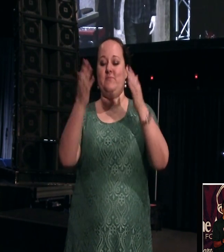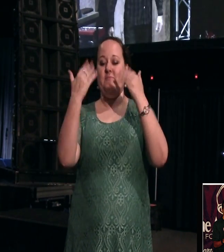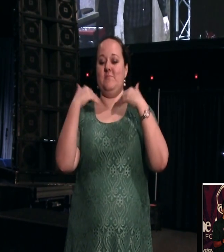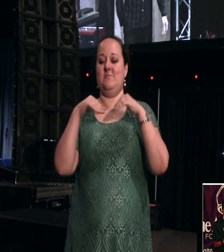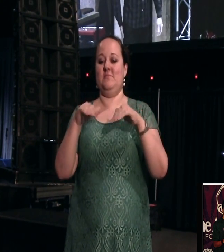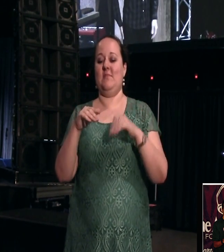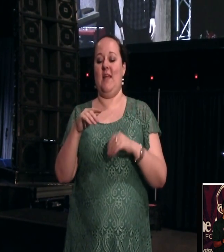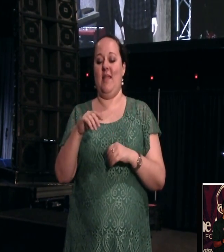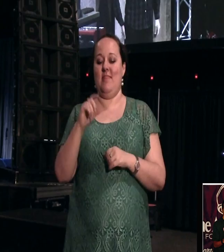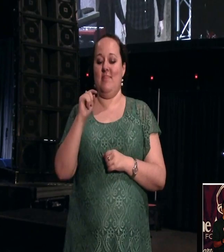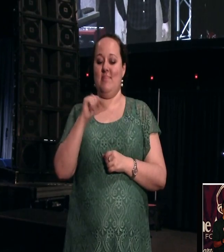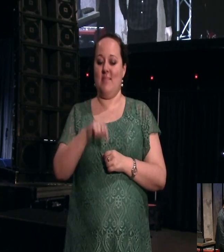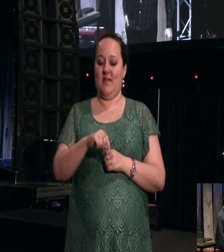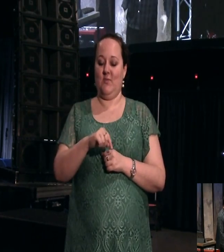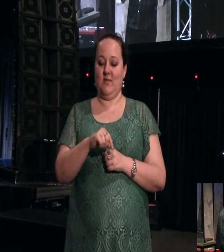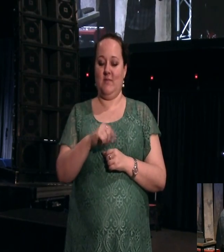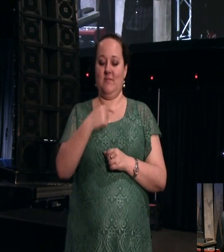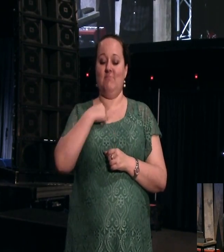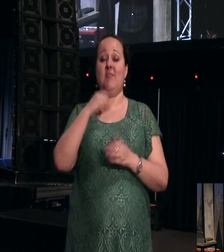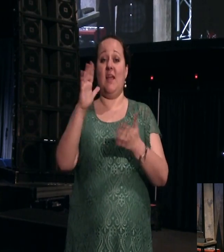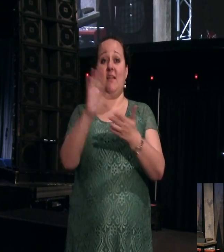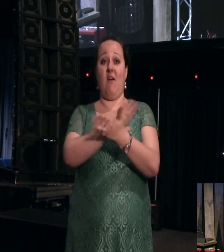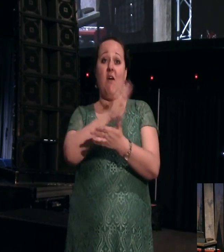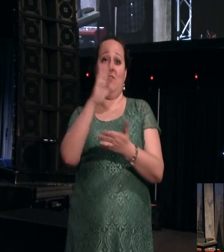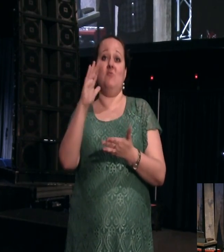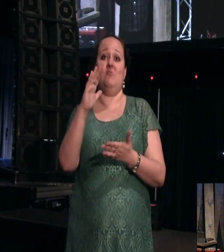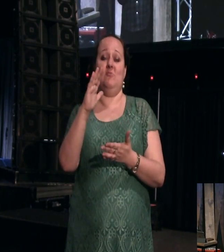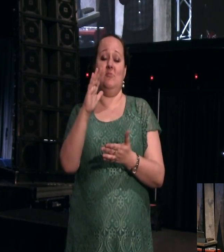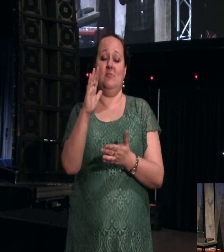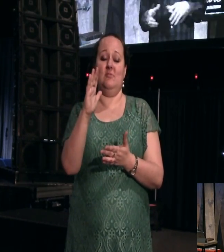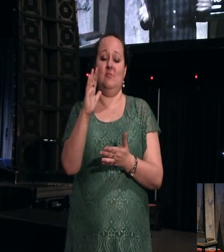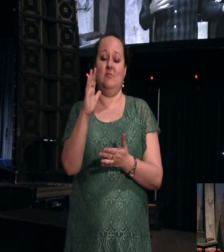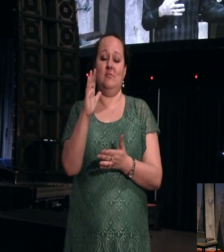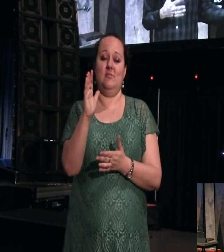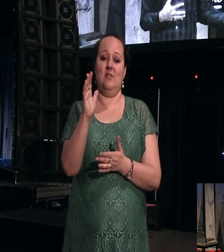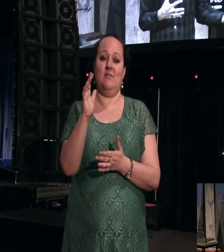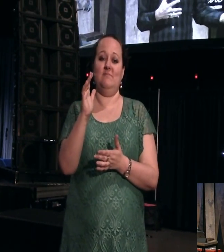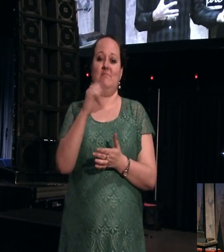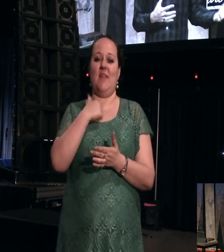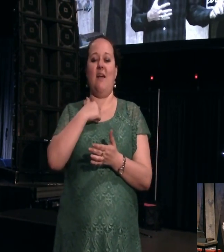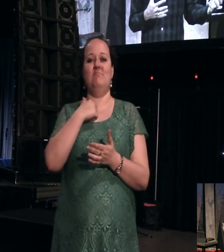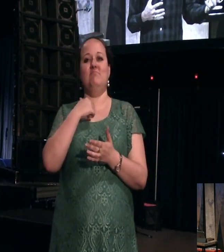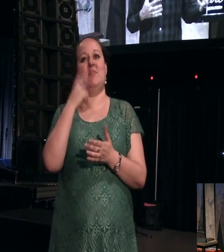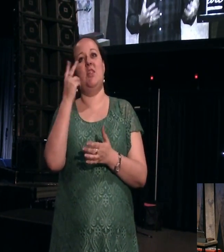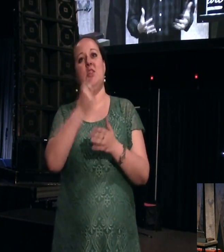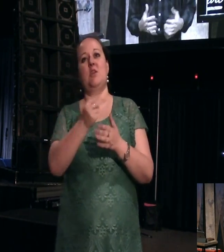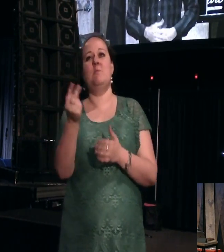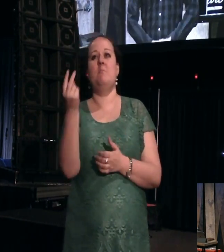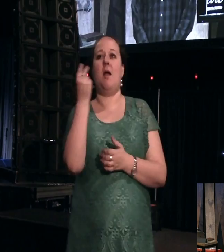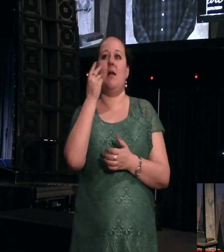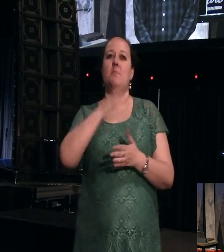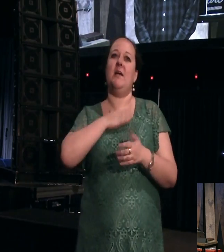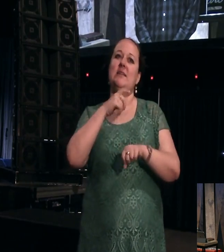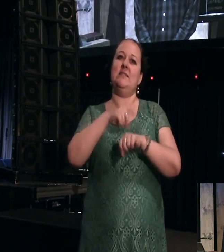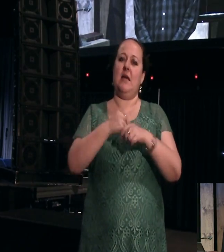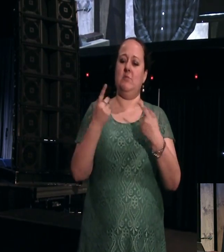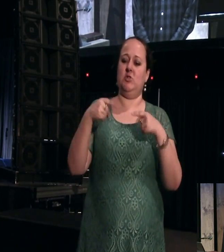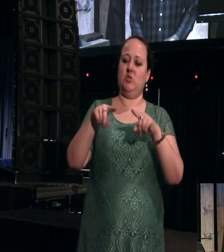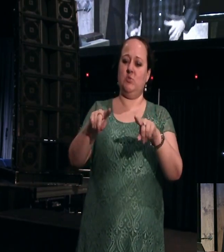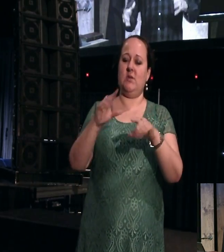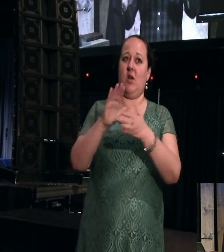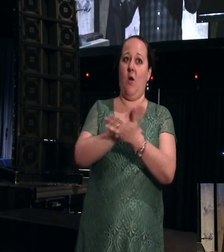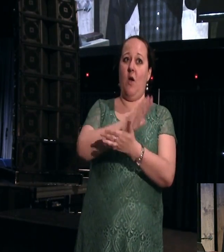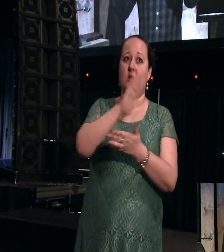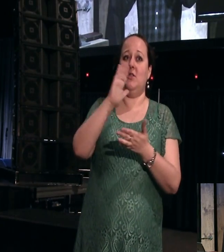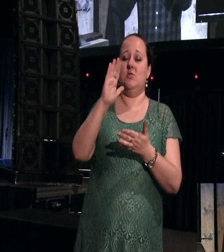Yeah, it's exciting. So this was me in college, and I